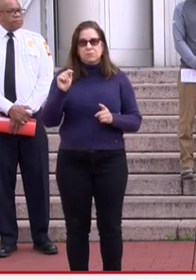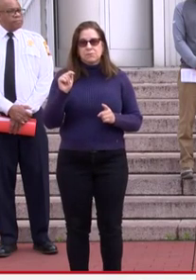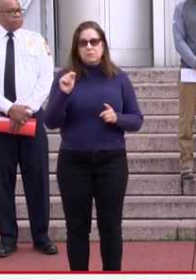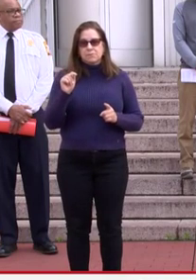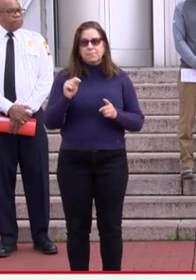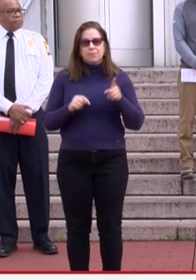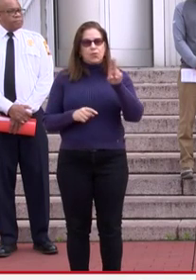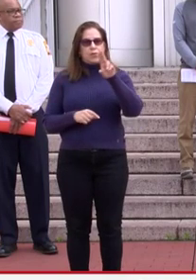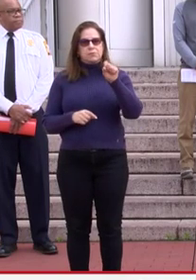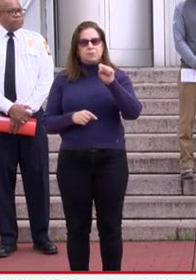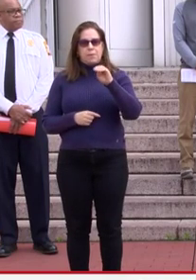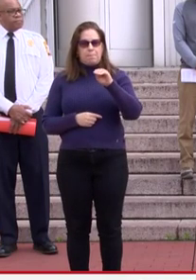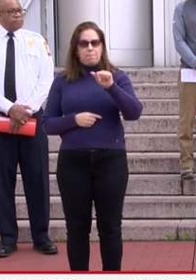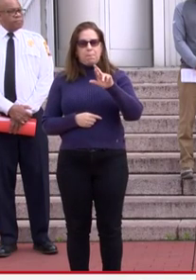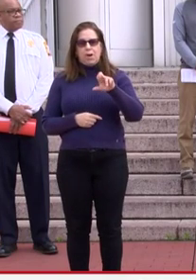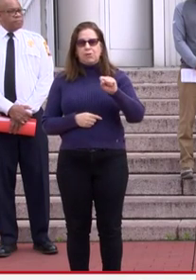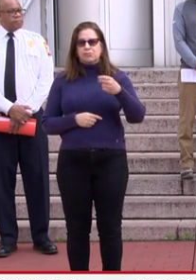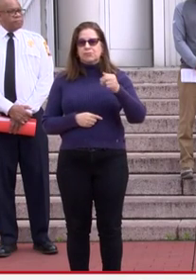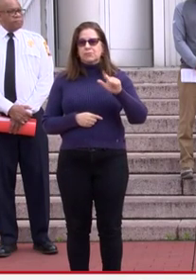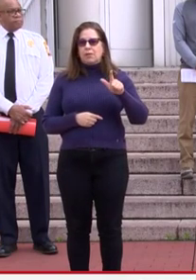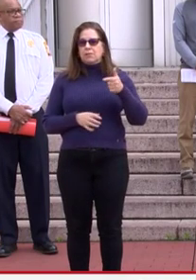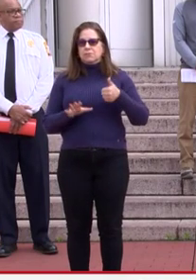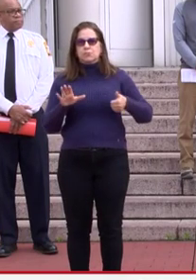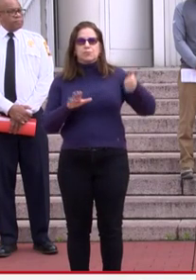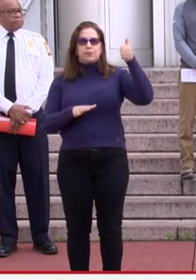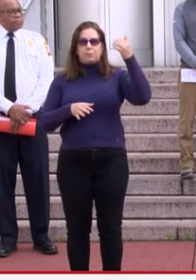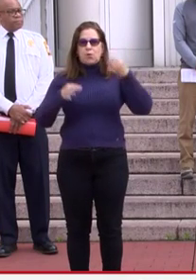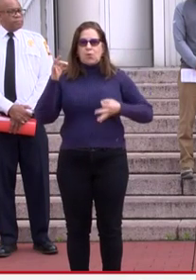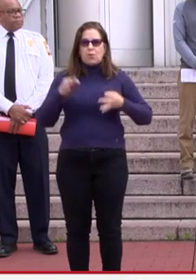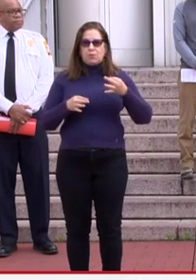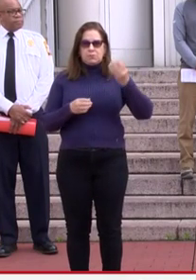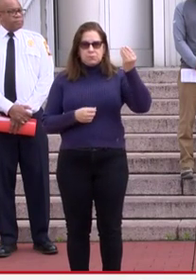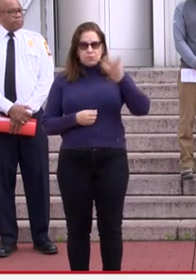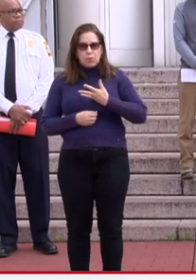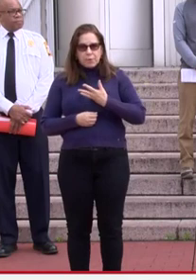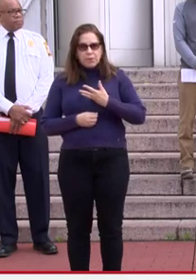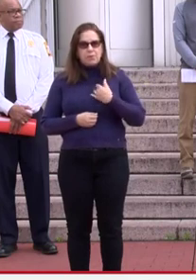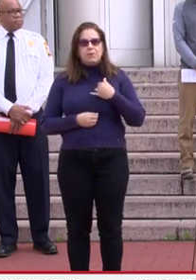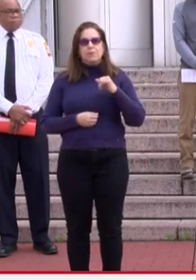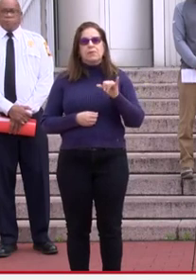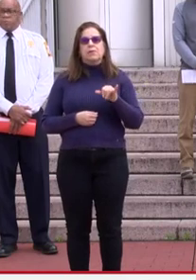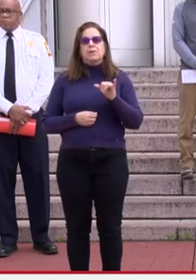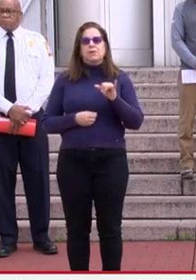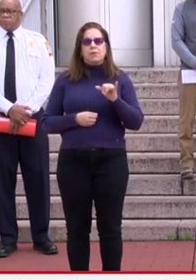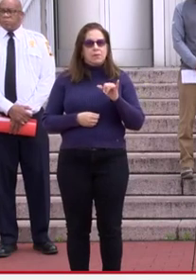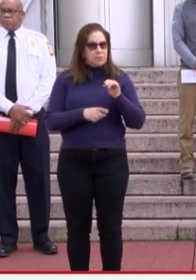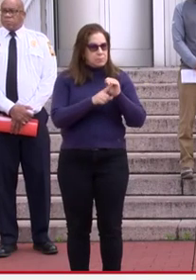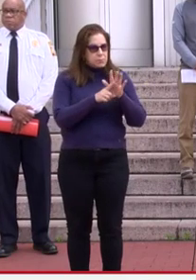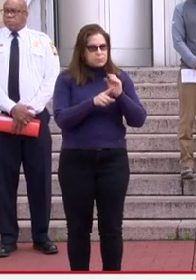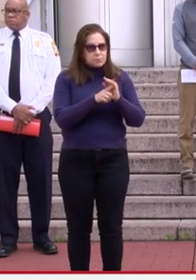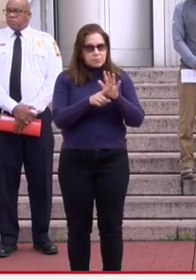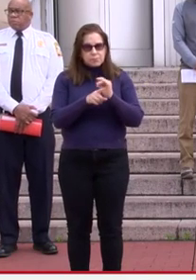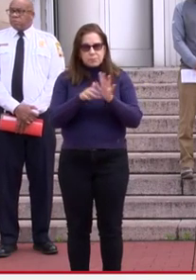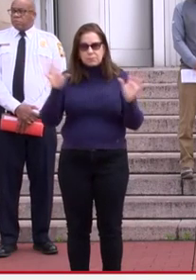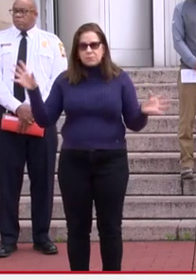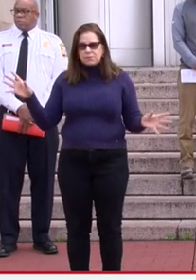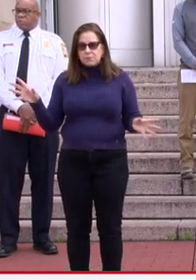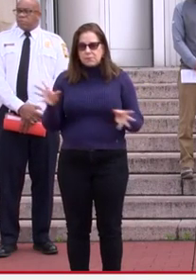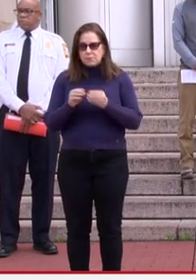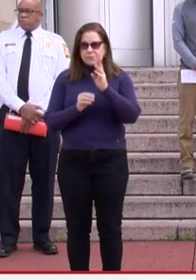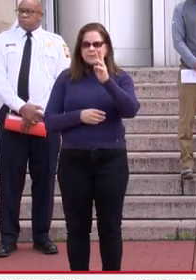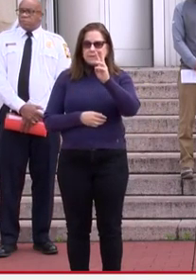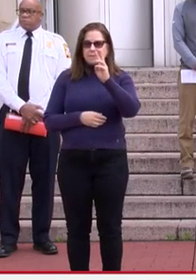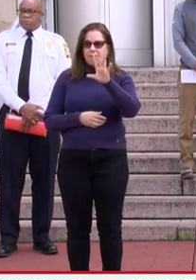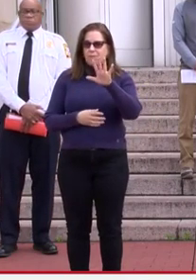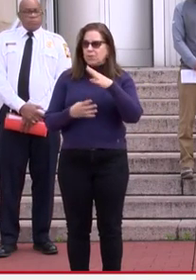Judge recently, and based on contact tracing, we quarantined about 65 individuals. There are 2 other individuals